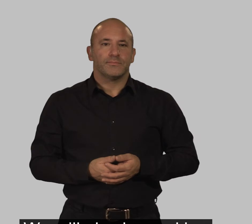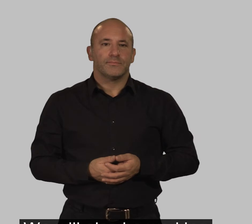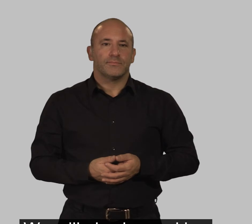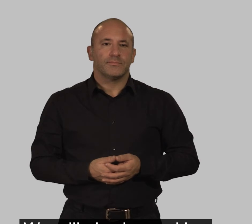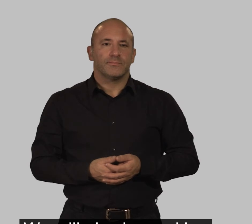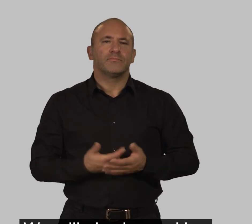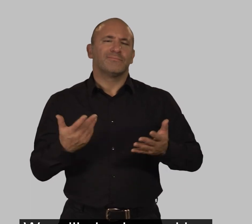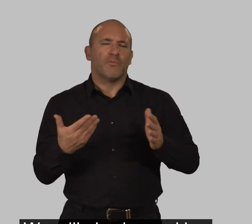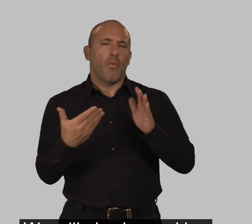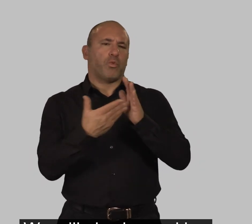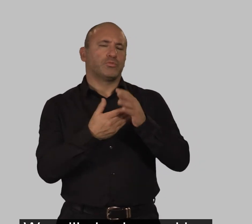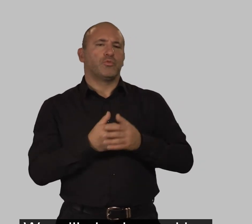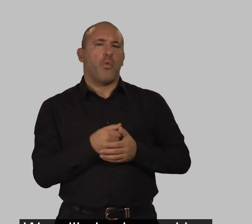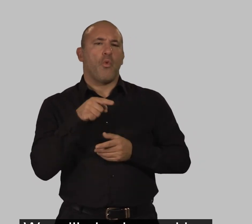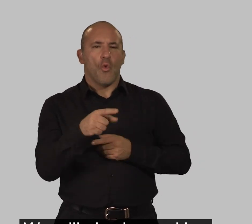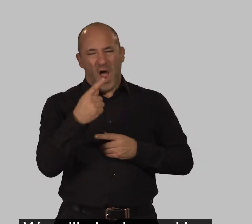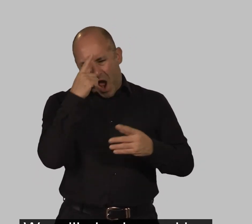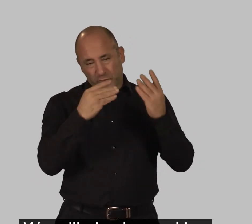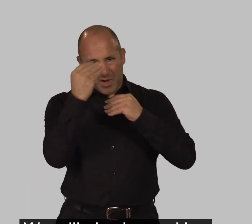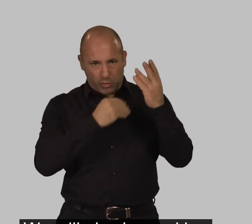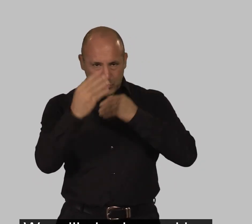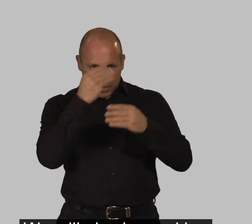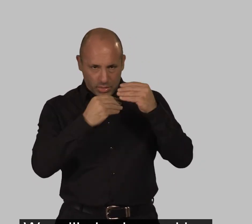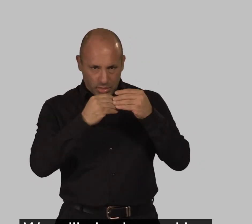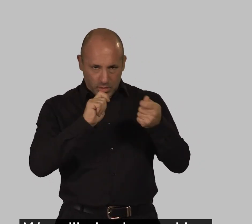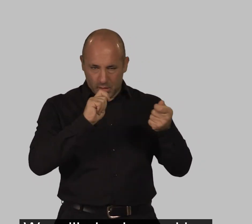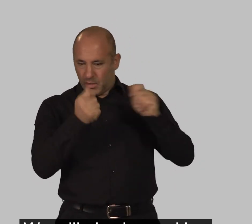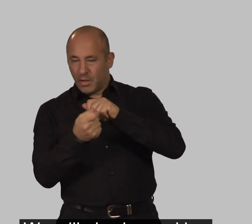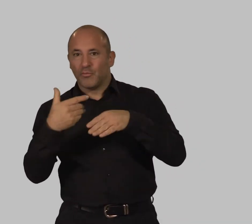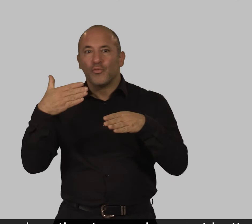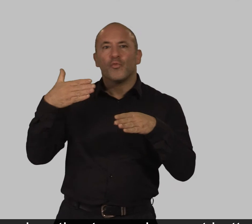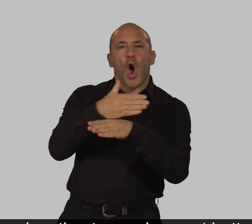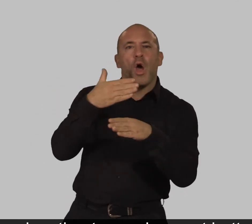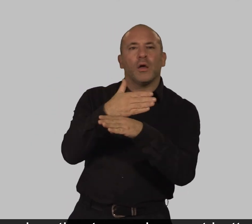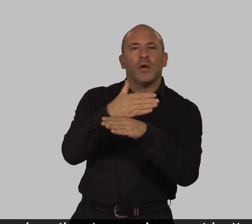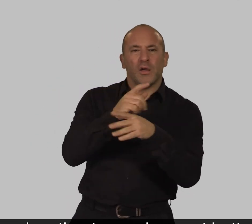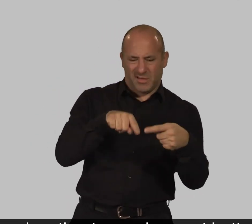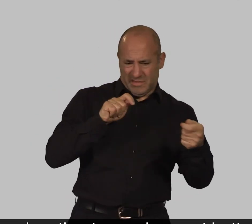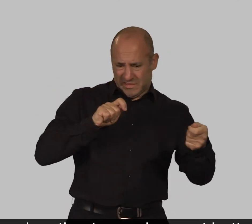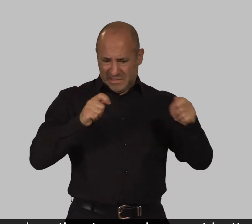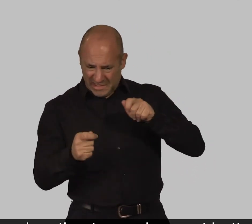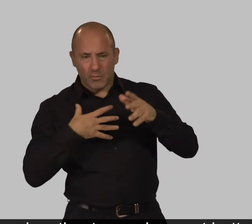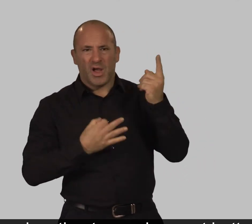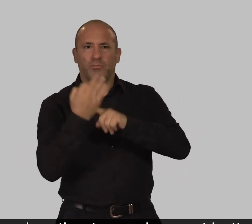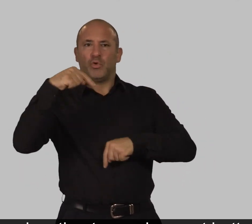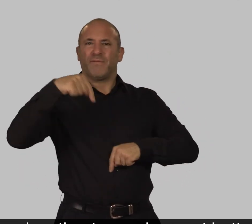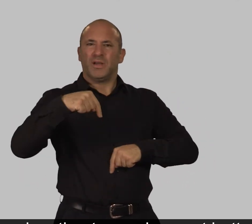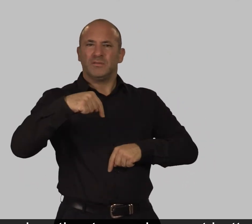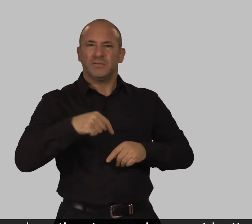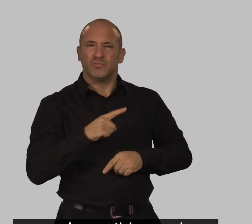We will also be working to make the move from education to employment better, as we know this can